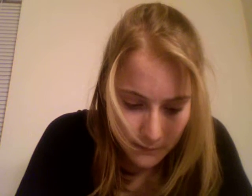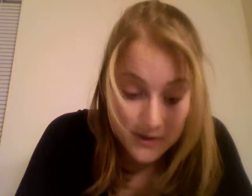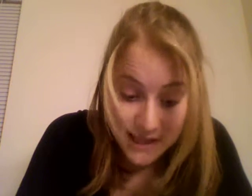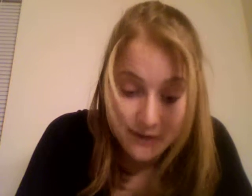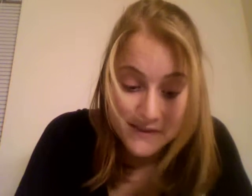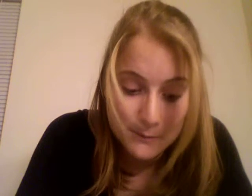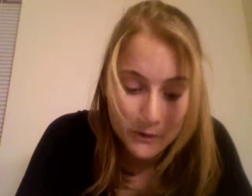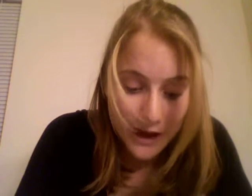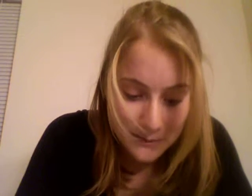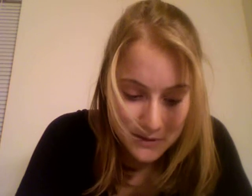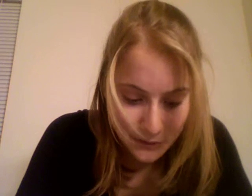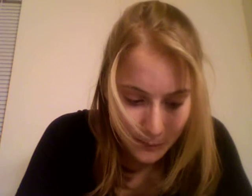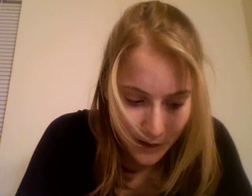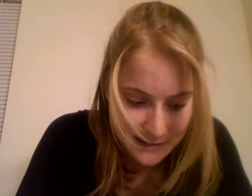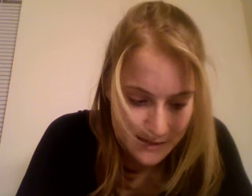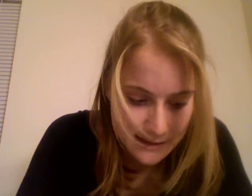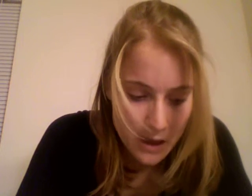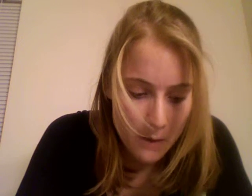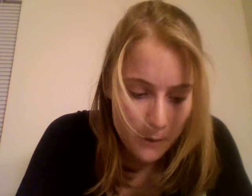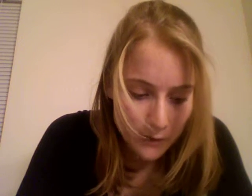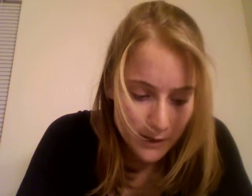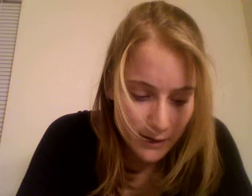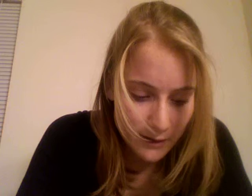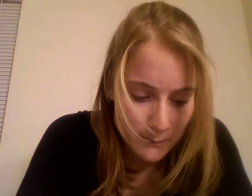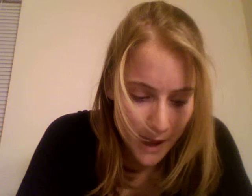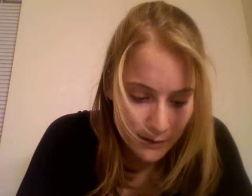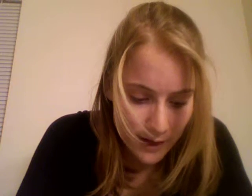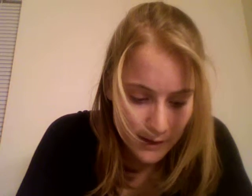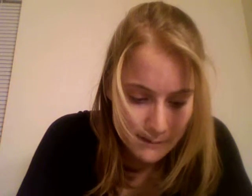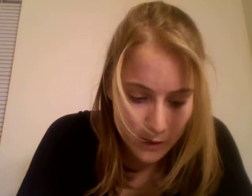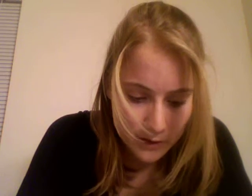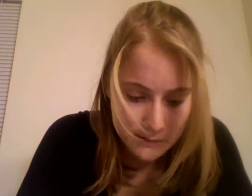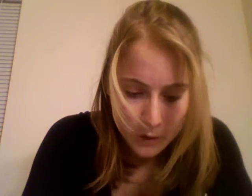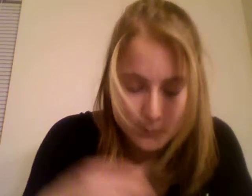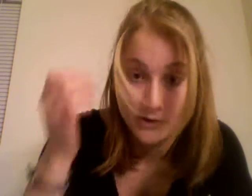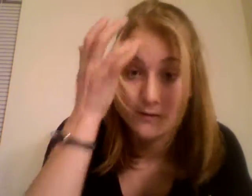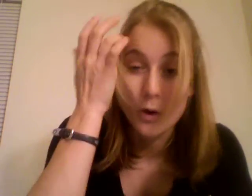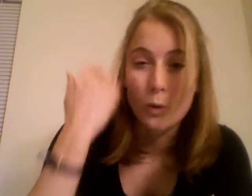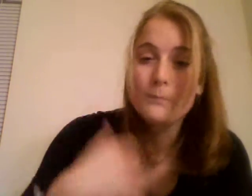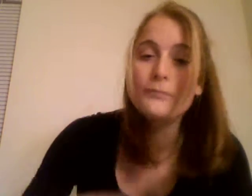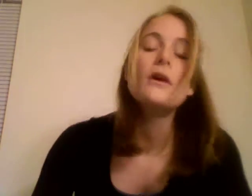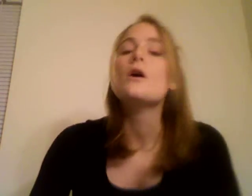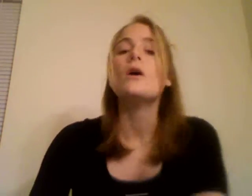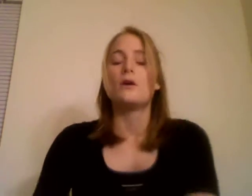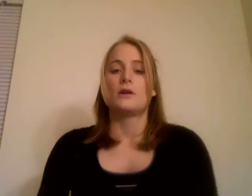a self-similar object or process by repeatedly magnifying smaller and smaller parts of the whole.